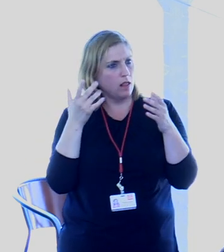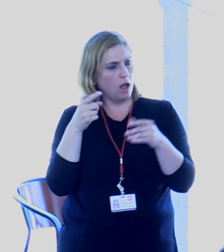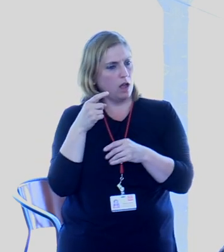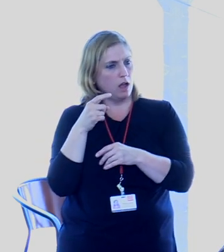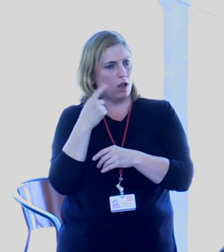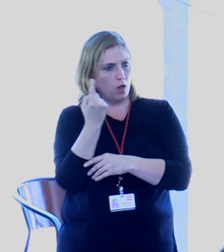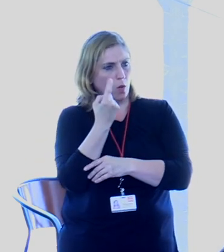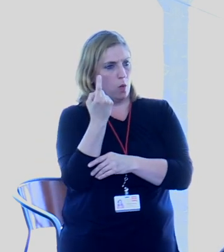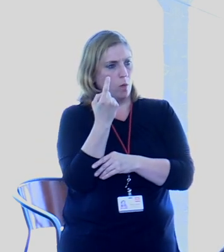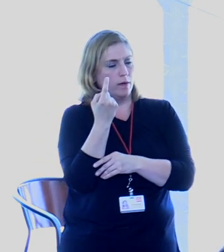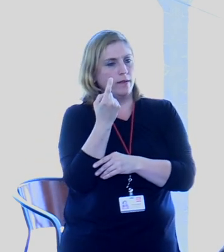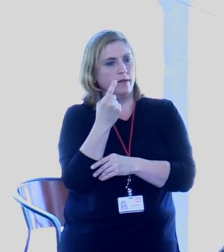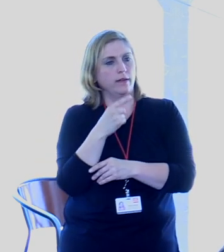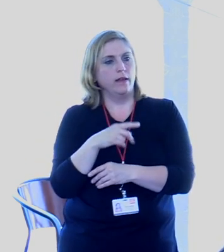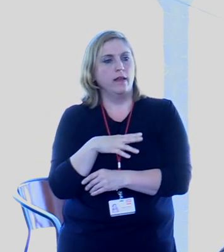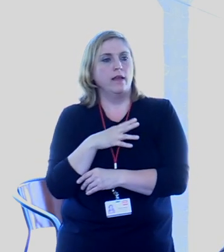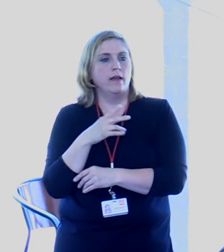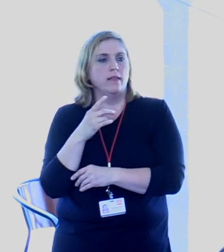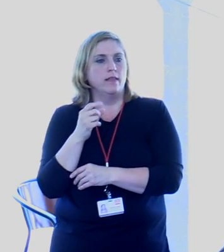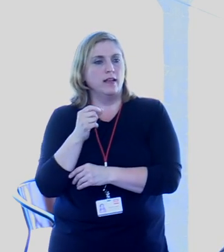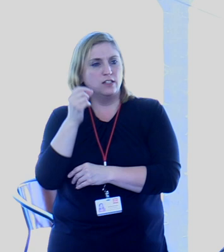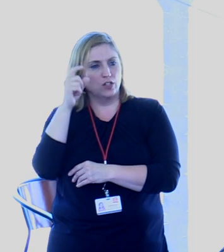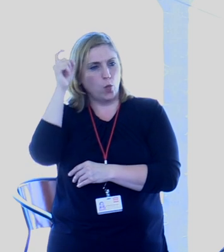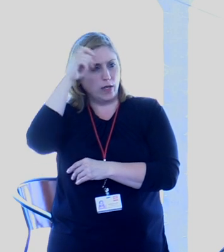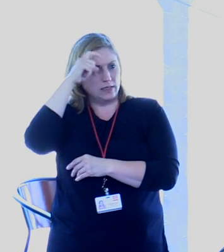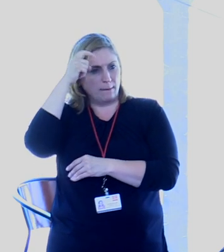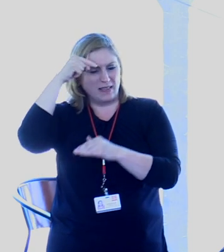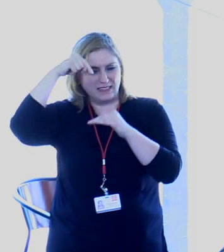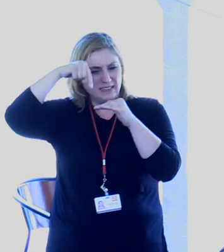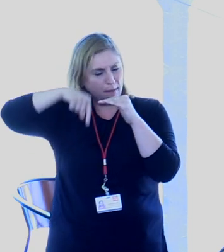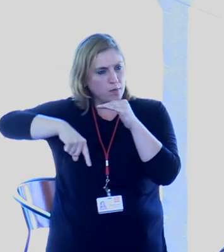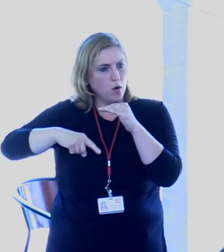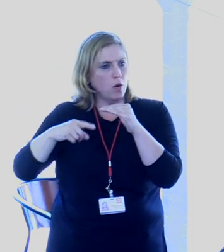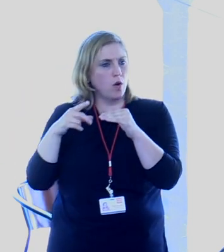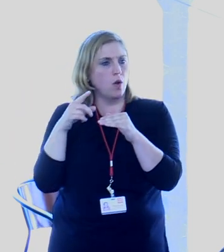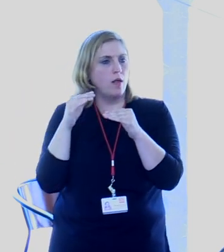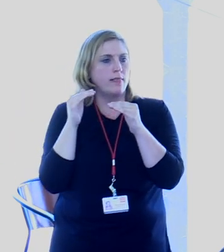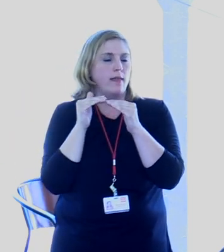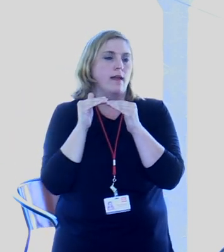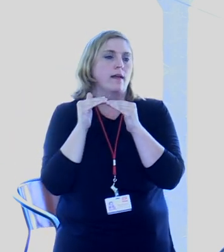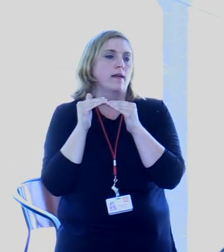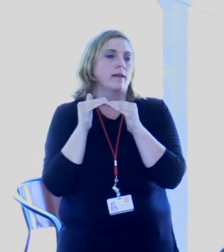which is actually very consoling. That there's a wisdom deeper